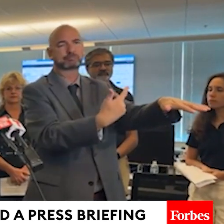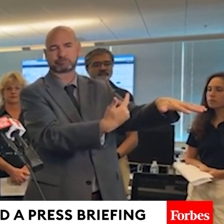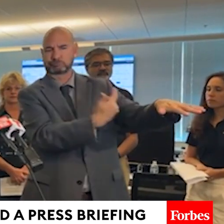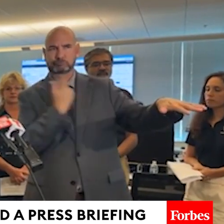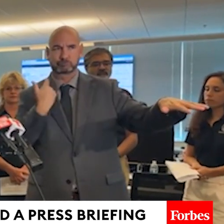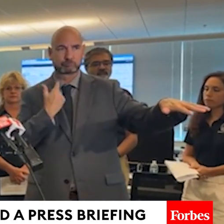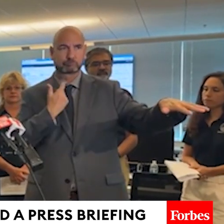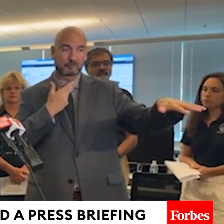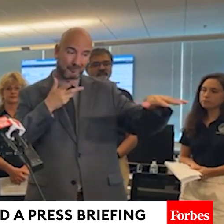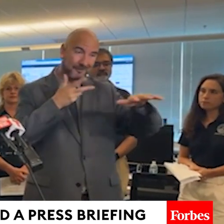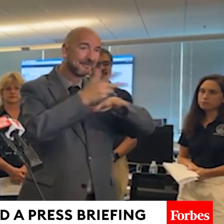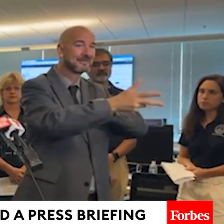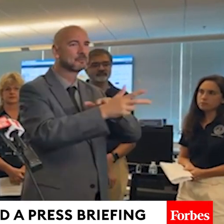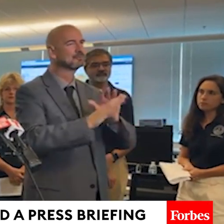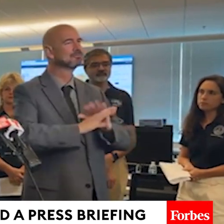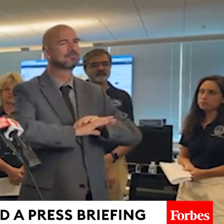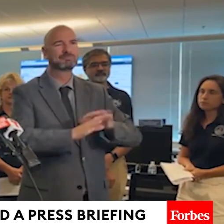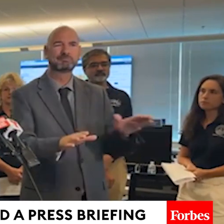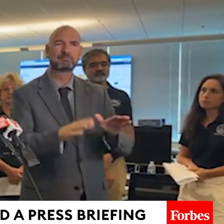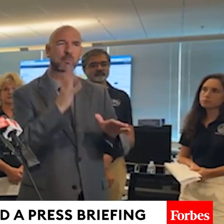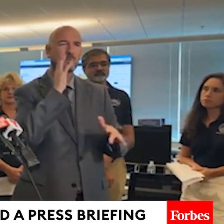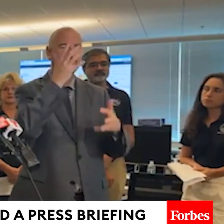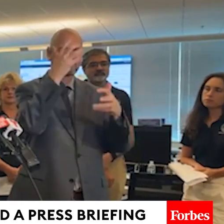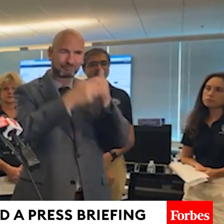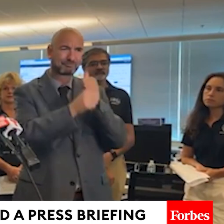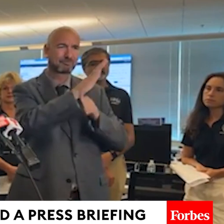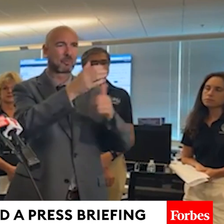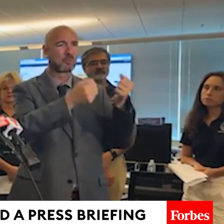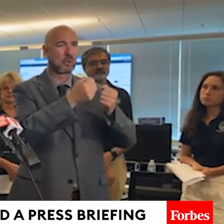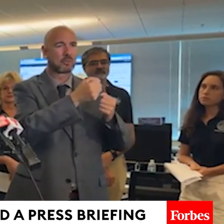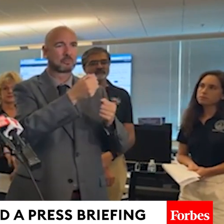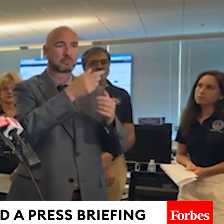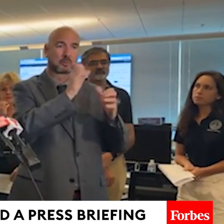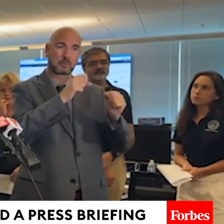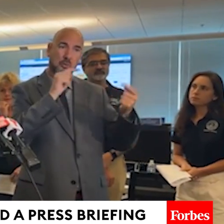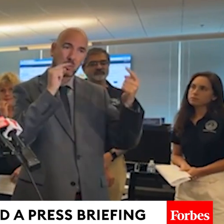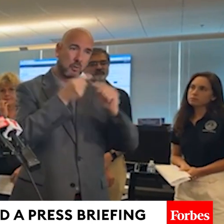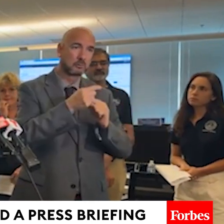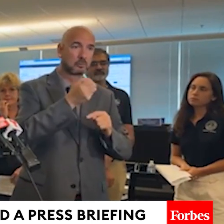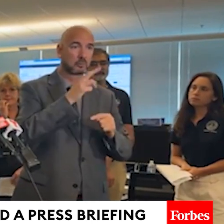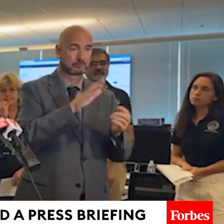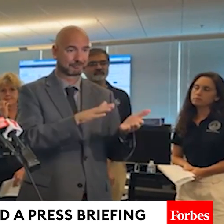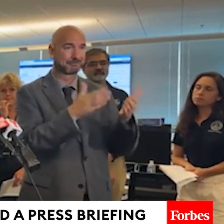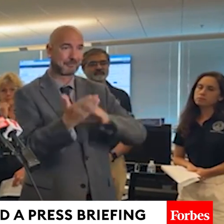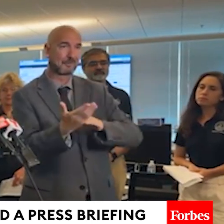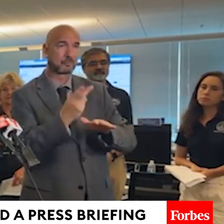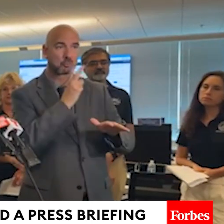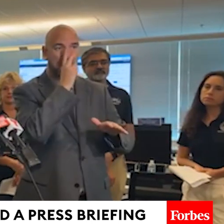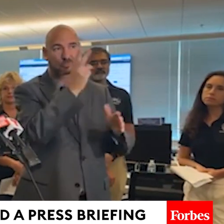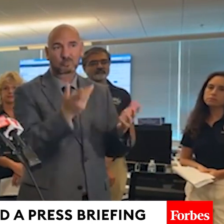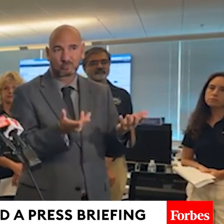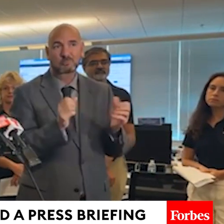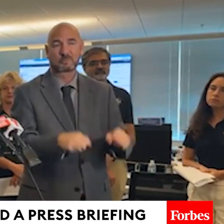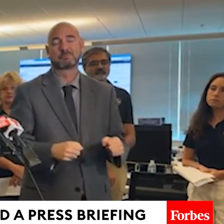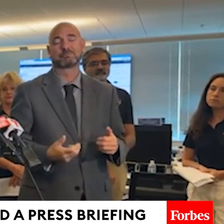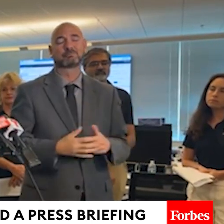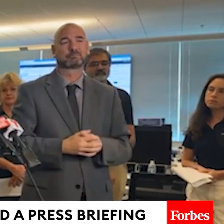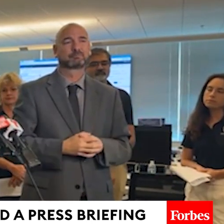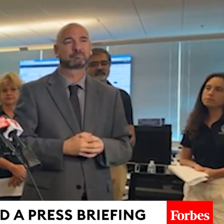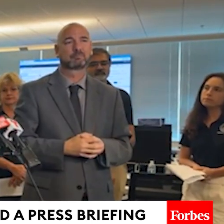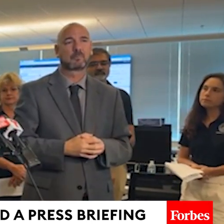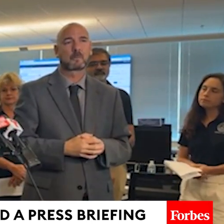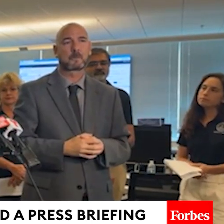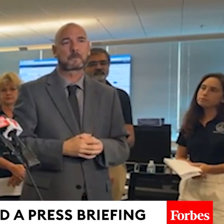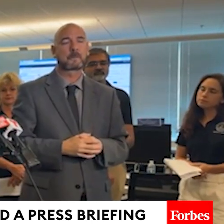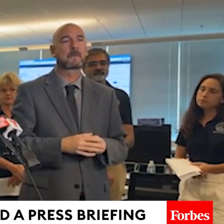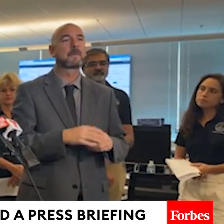the water. You'll damage your vehicle and potentially you could get yourself injured or even killed. All these things we will get through together,